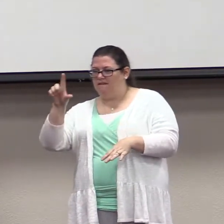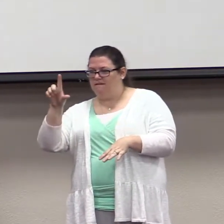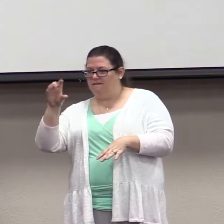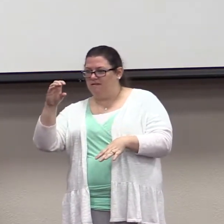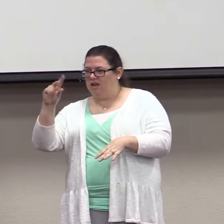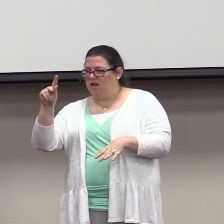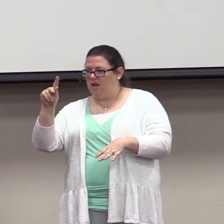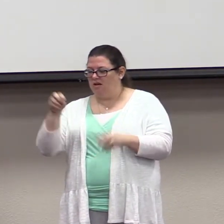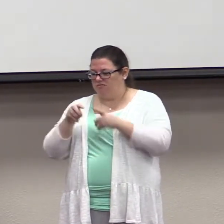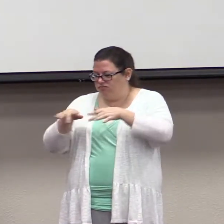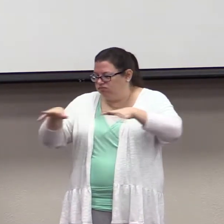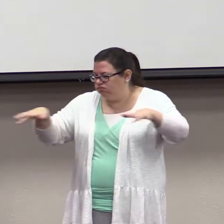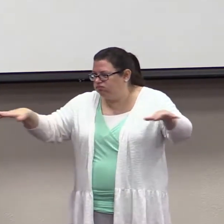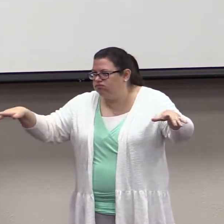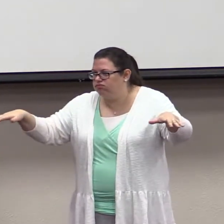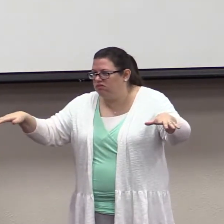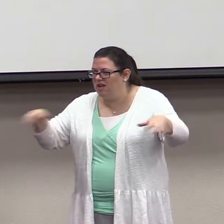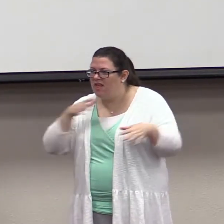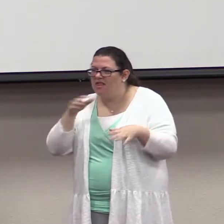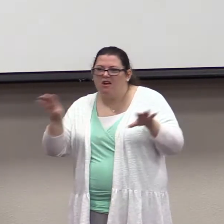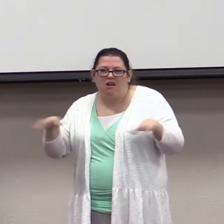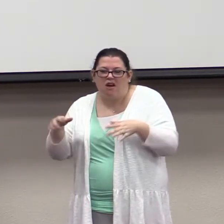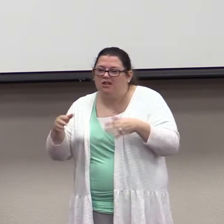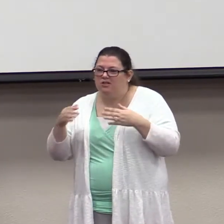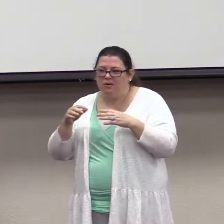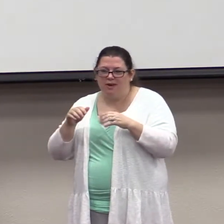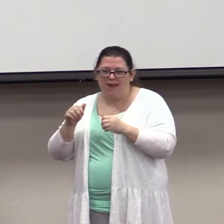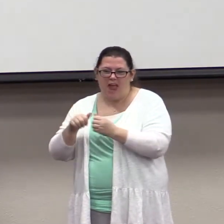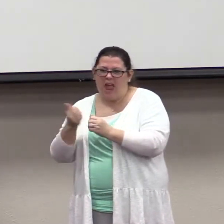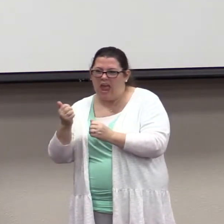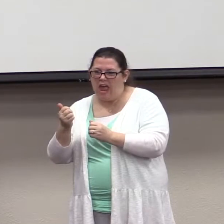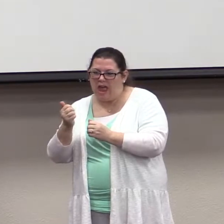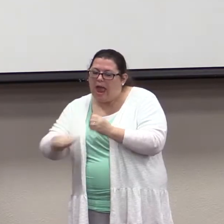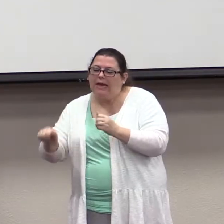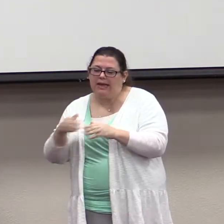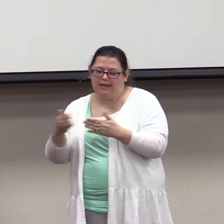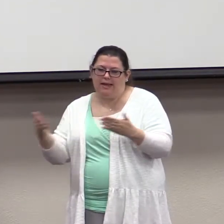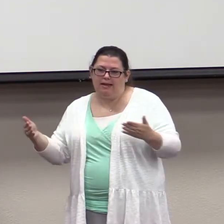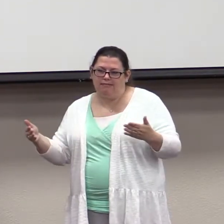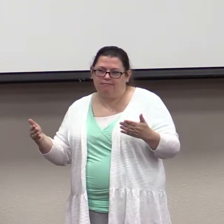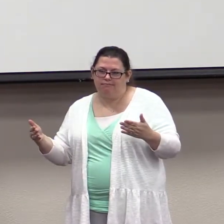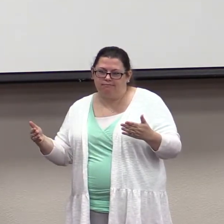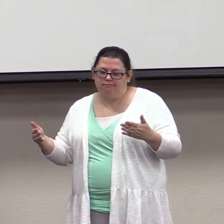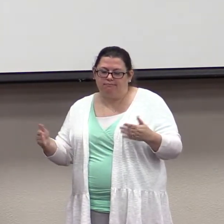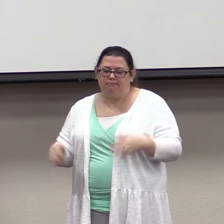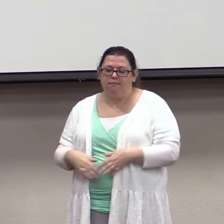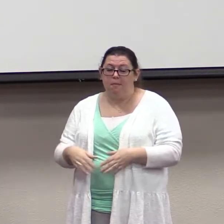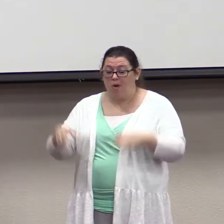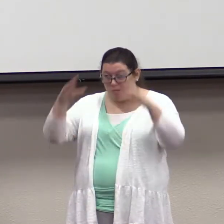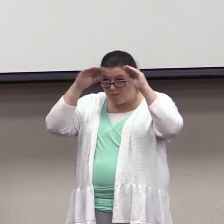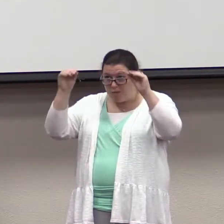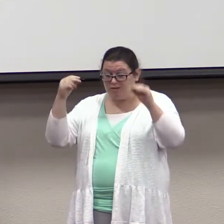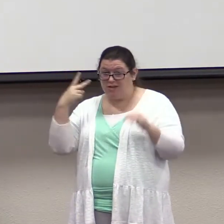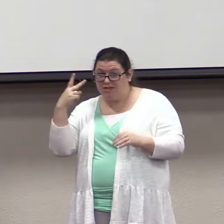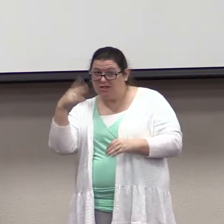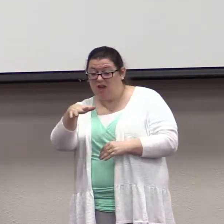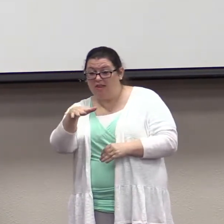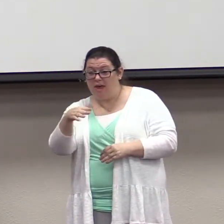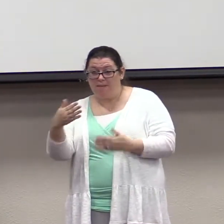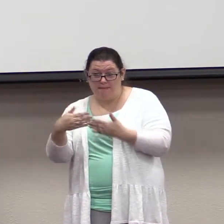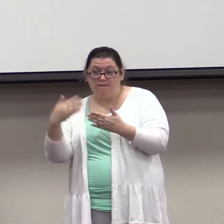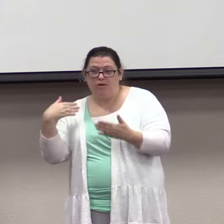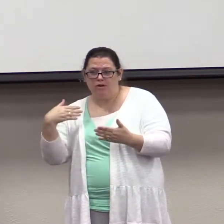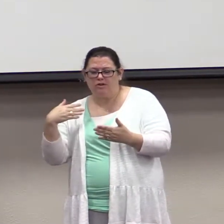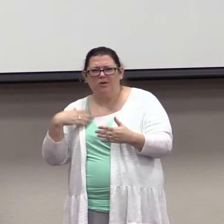or accomplishing anything. They're complacent. Moses foresaw this and looked to God to have somebody